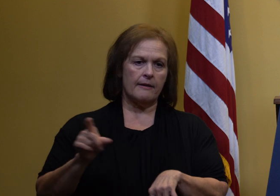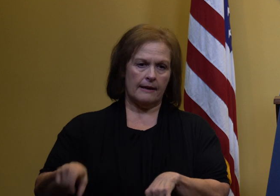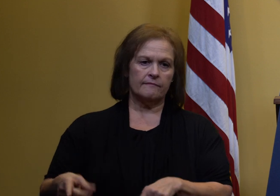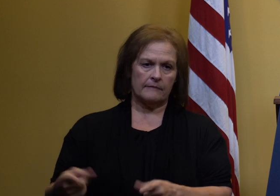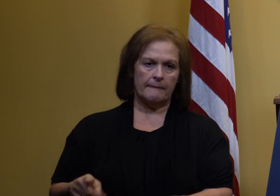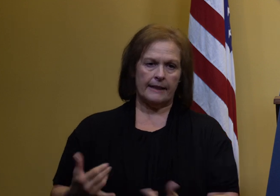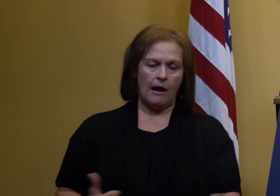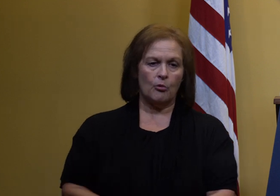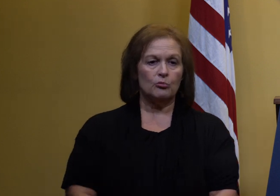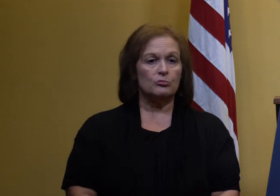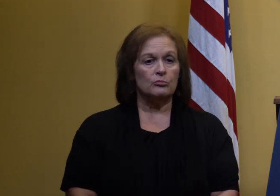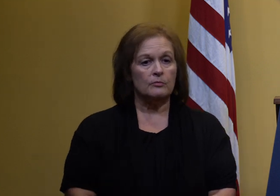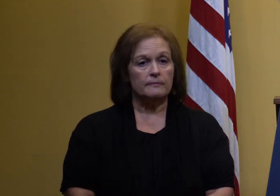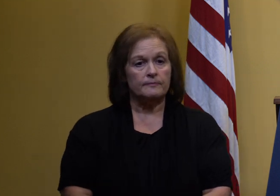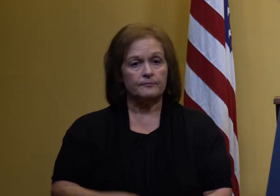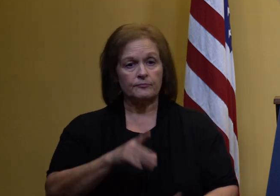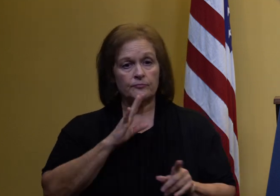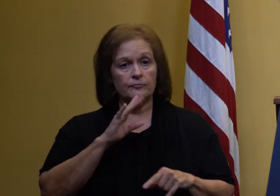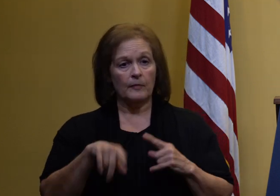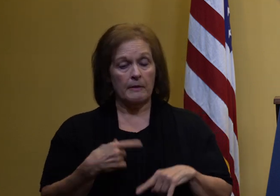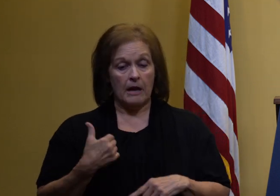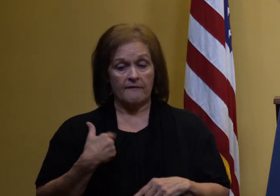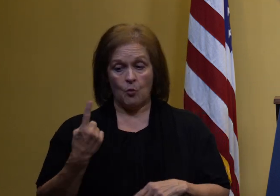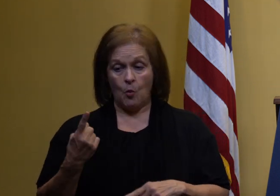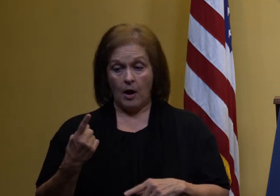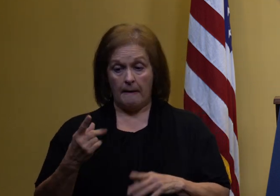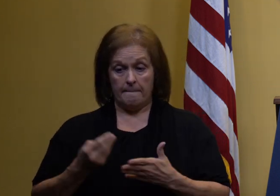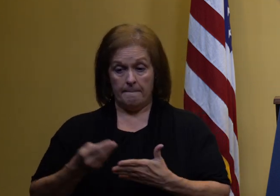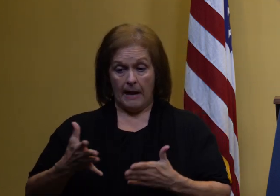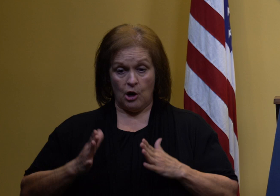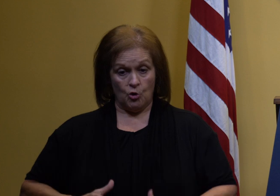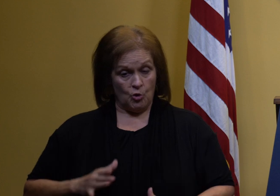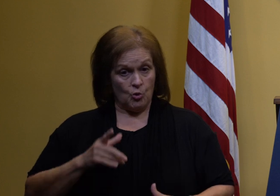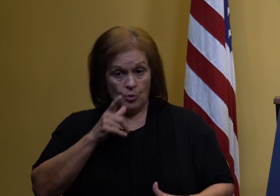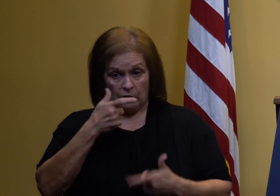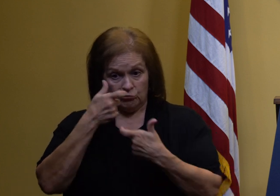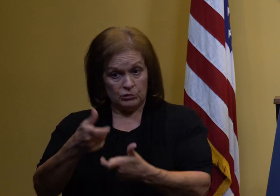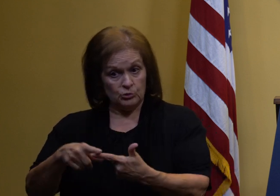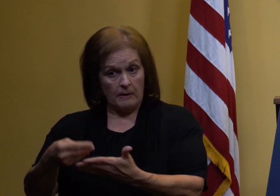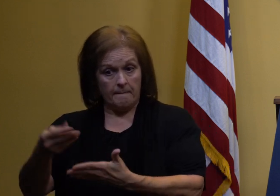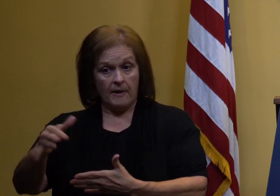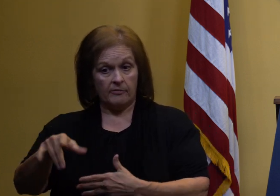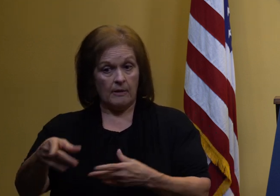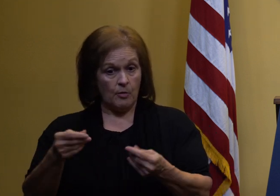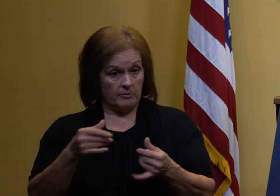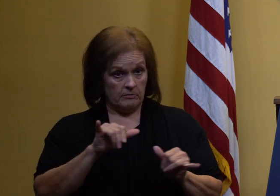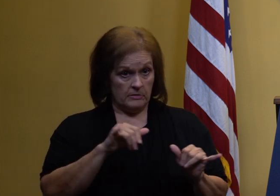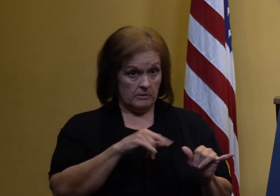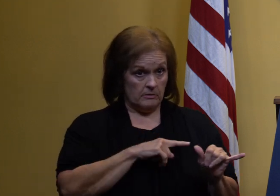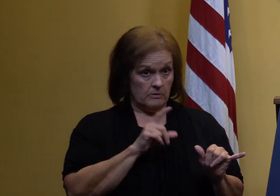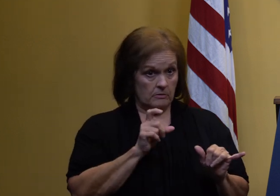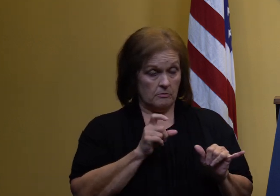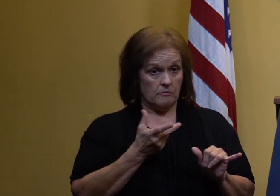happen. And you had mentioned that there was one potential buyer that seemed promising. Is that potential buyer still working with the